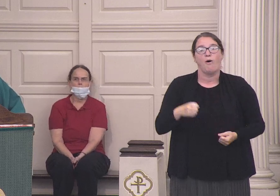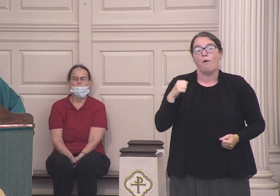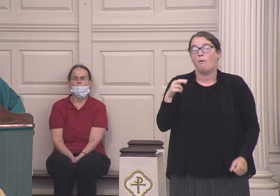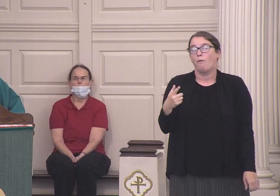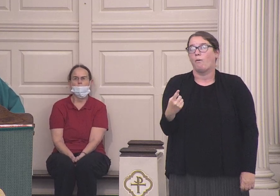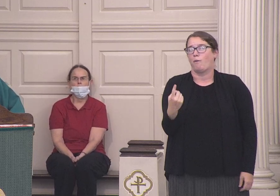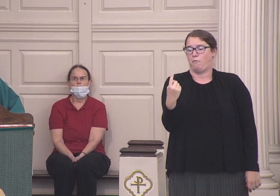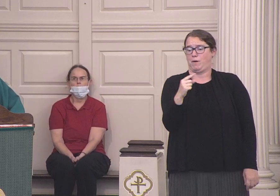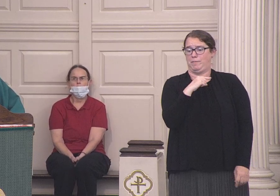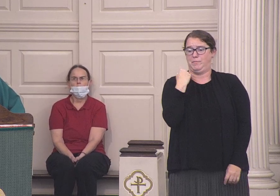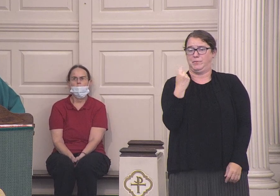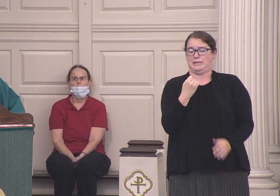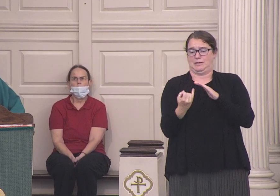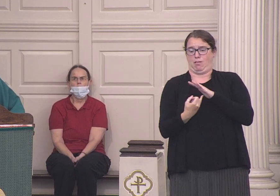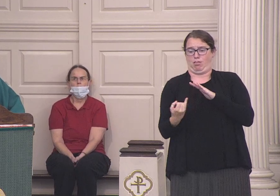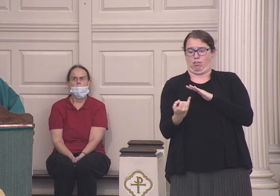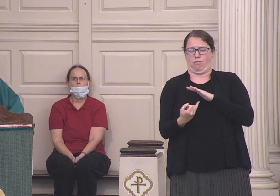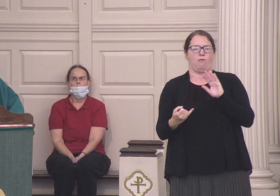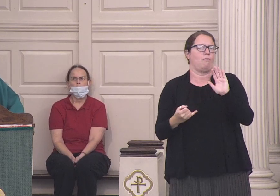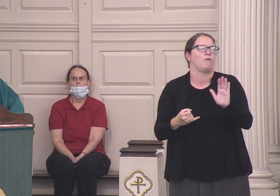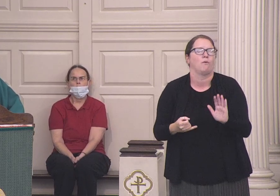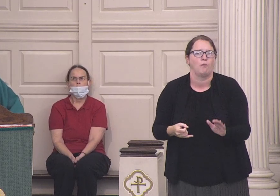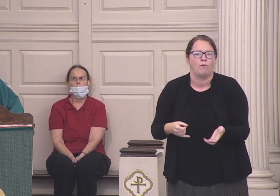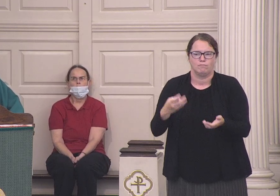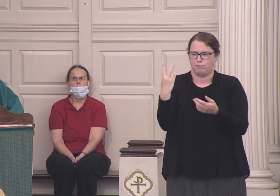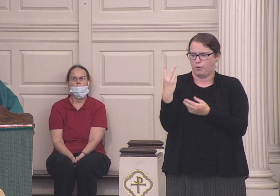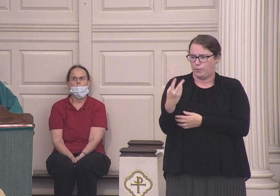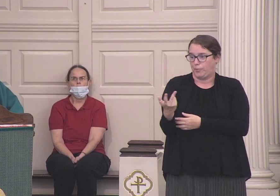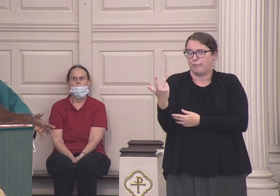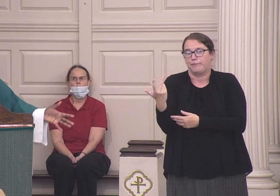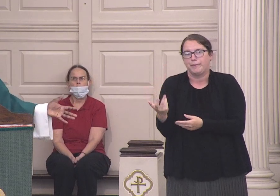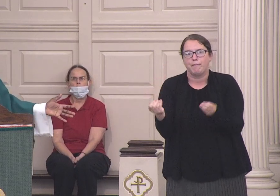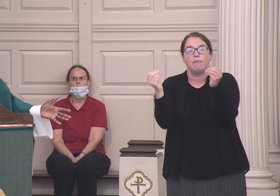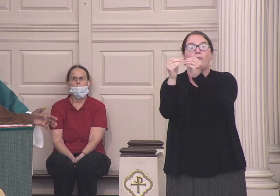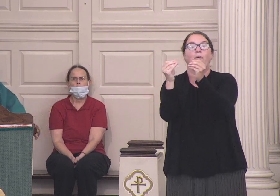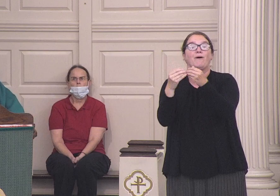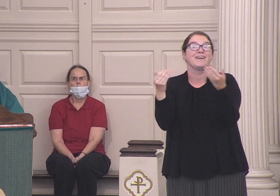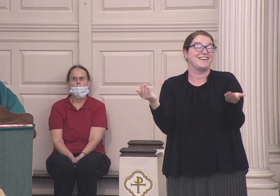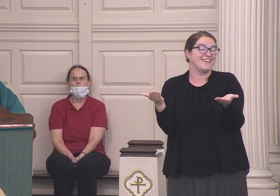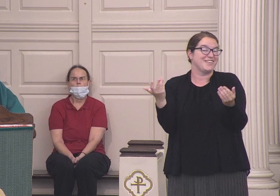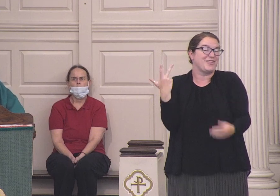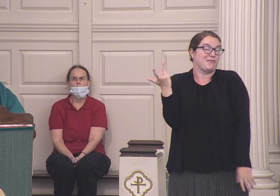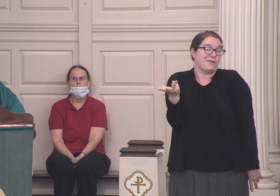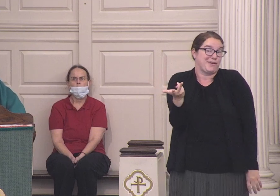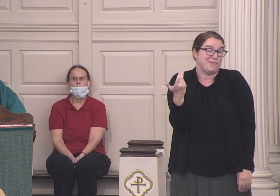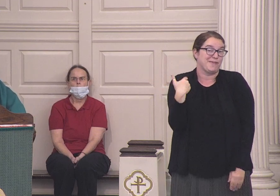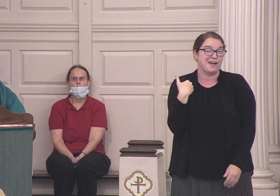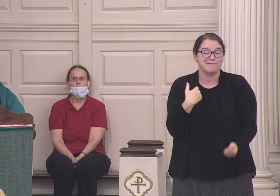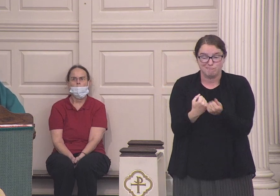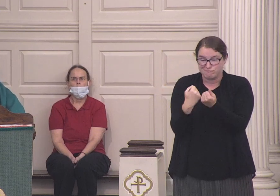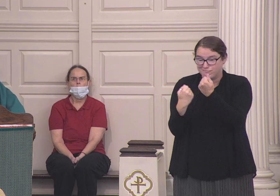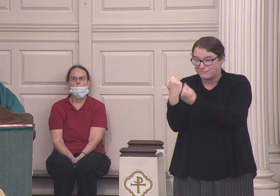parish. They are normally a pair or even more. We are actually three here at this parish, for